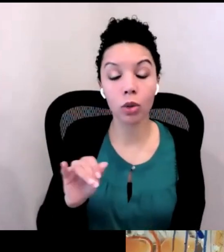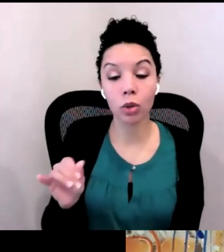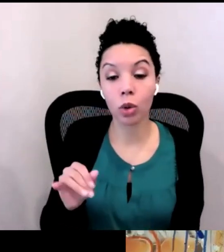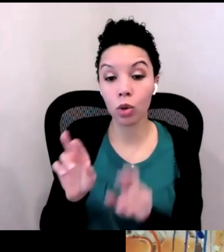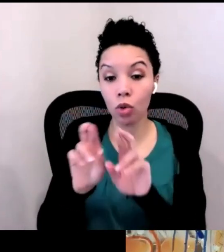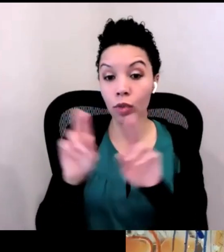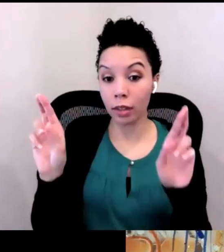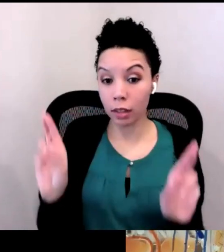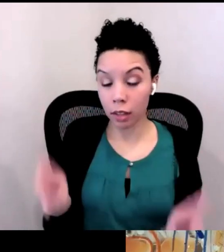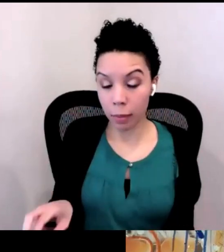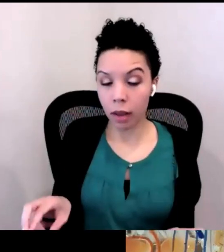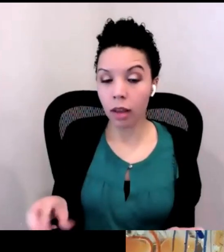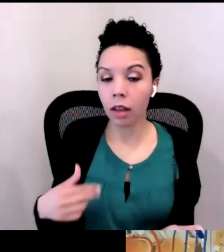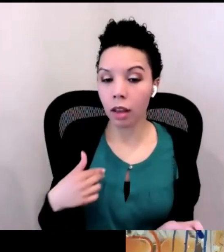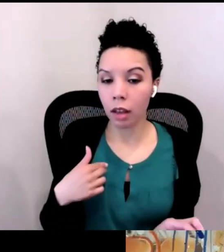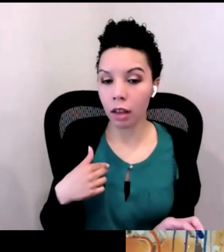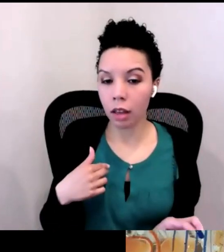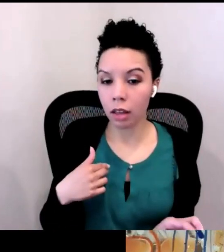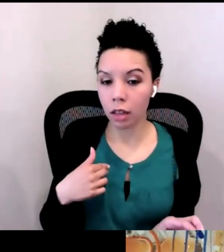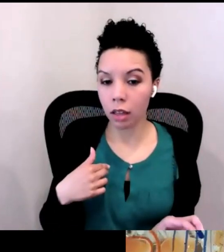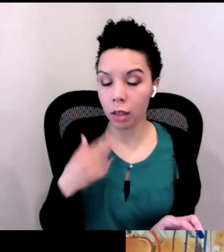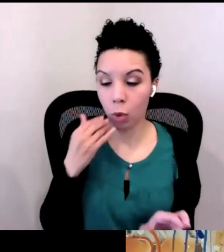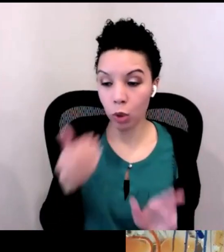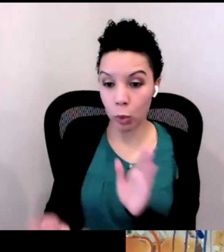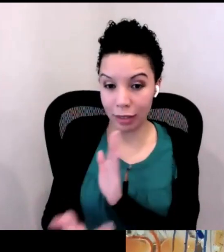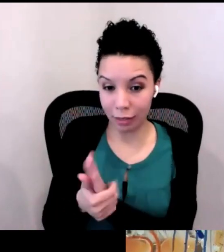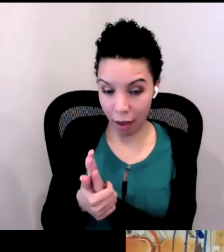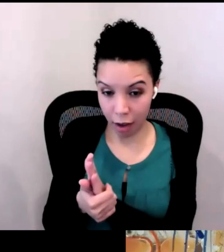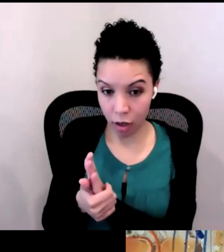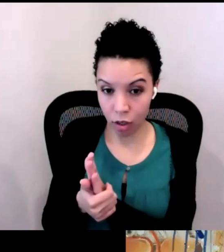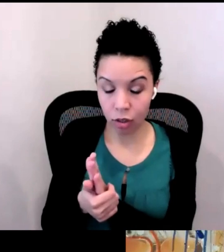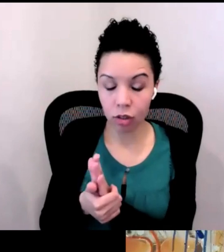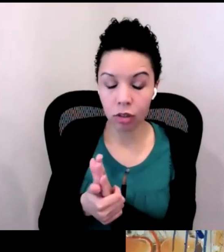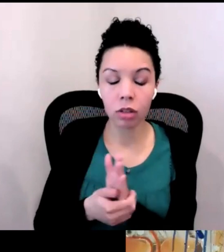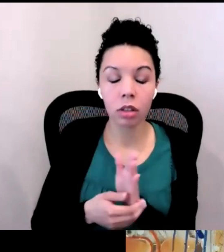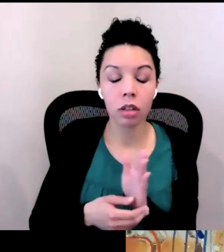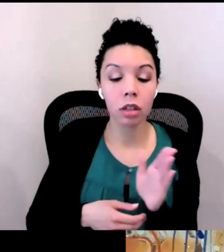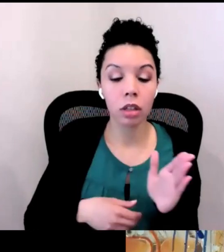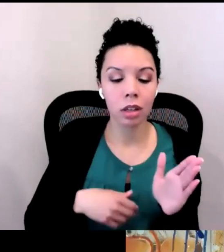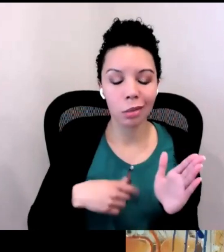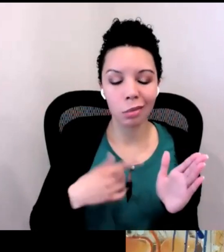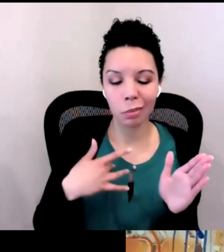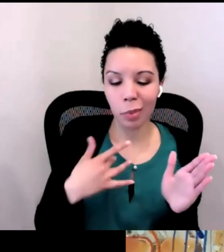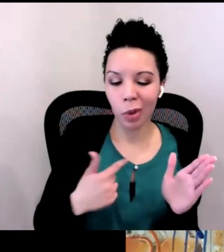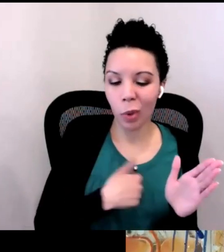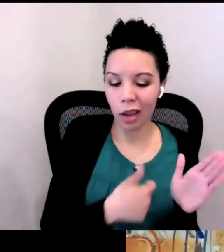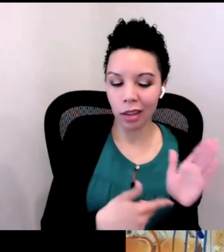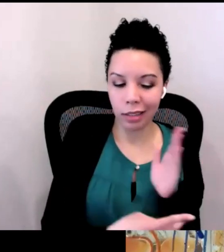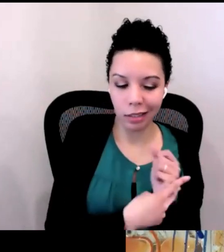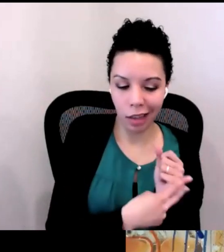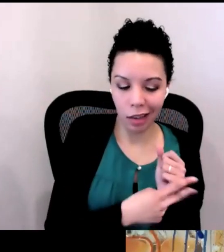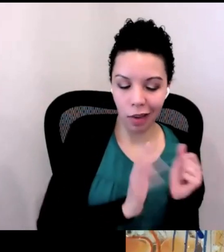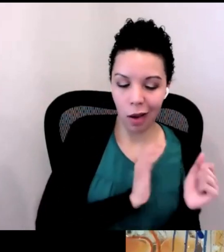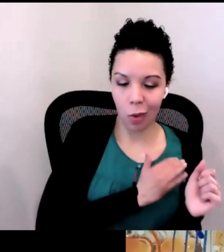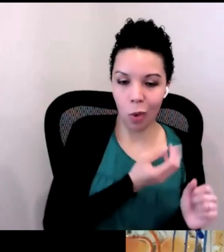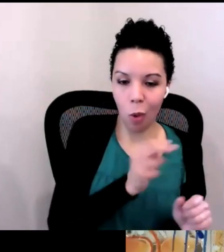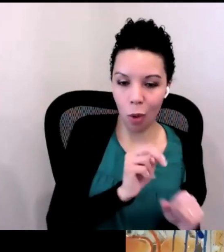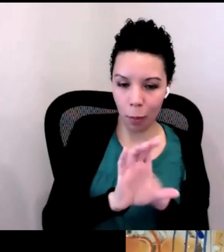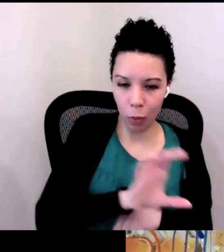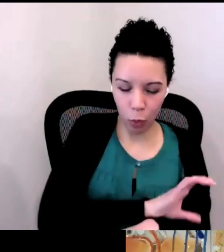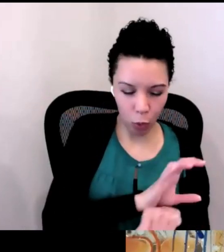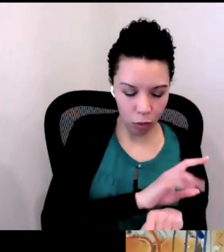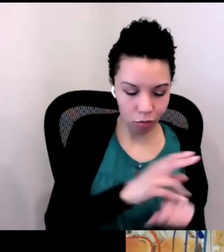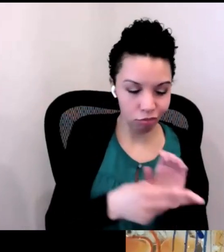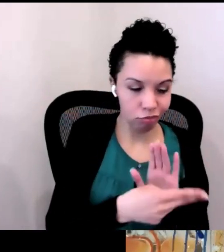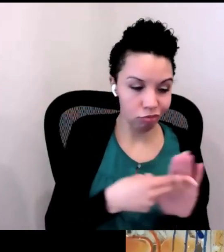that just says resume. So when I get 14 resumes and they're all saved to my desktop, I have to open them up to see